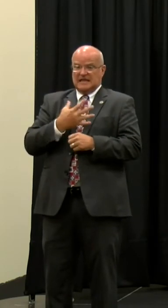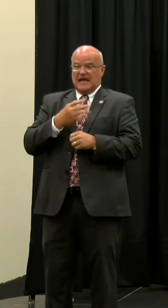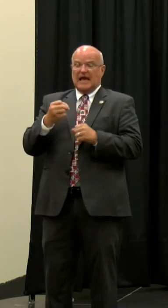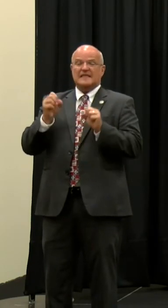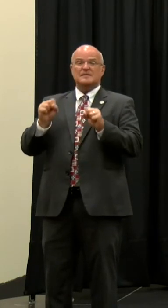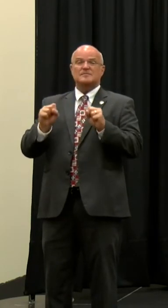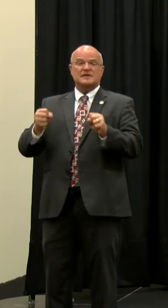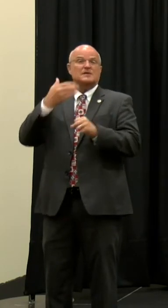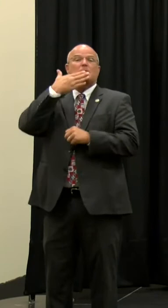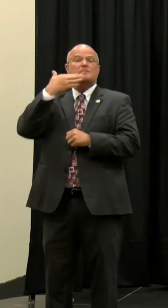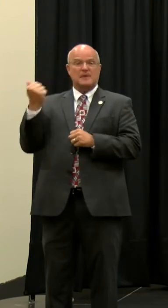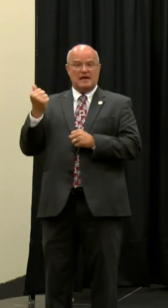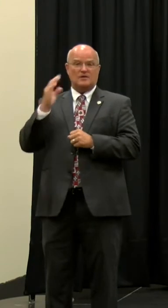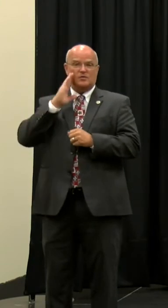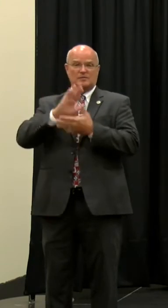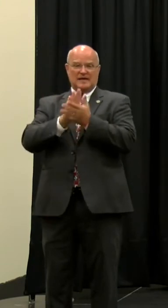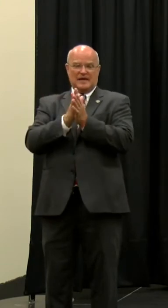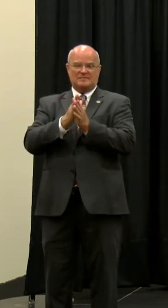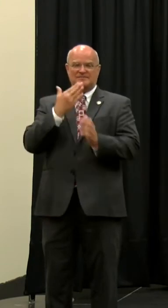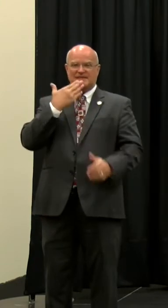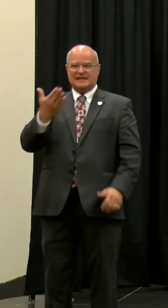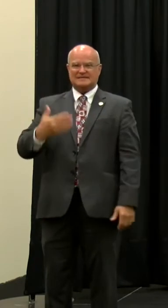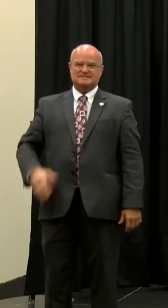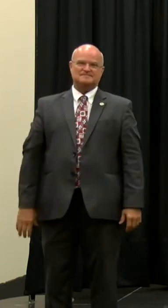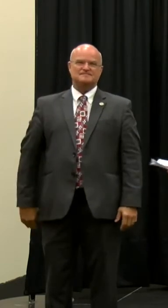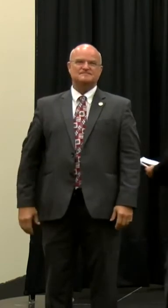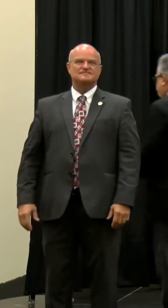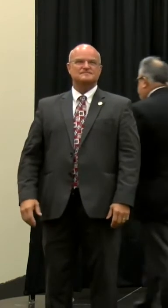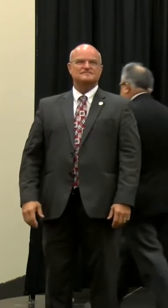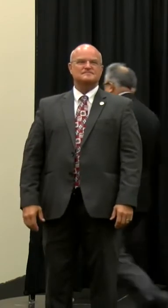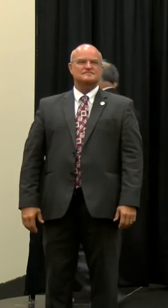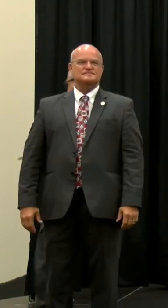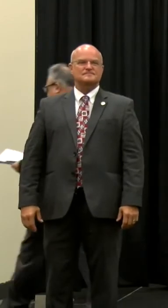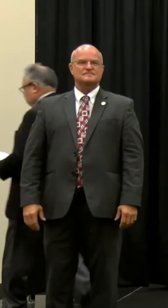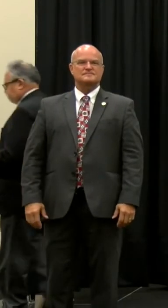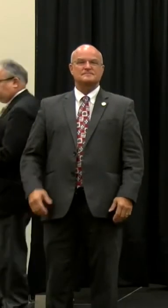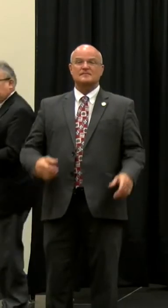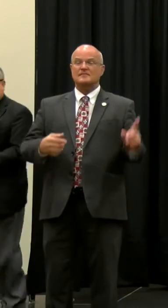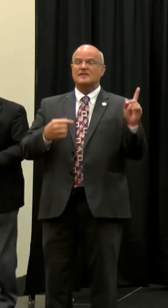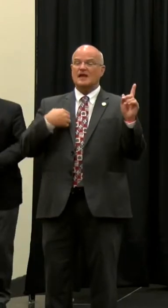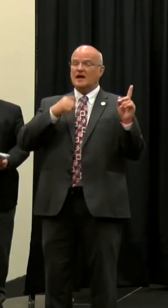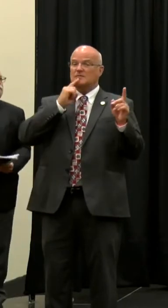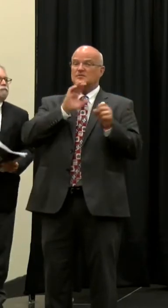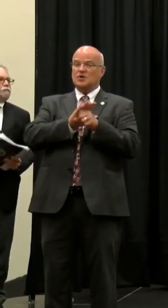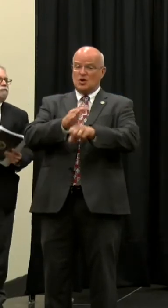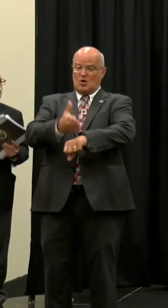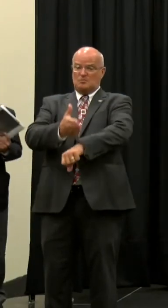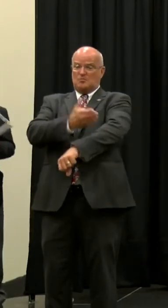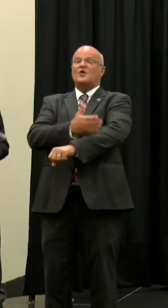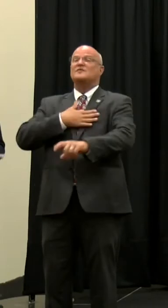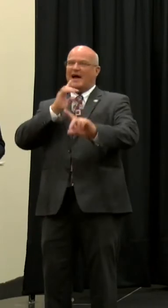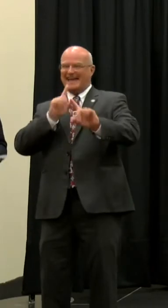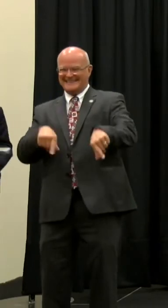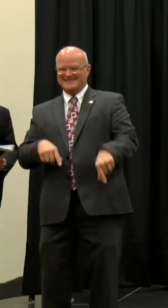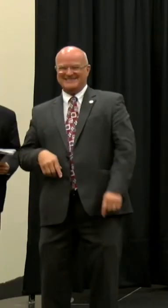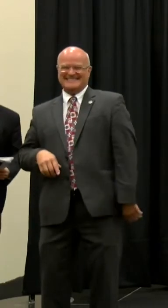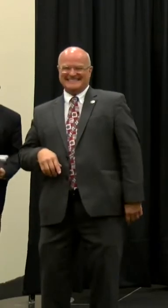it, potentially the better outcome. Thank you. Dr. Romero, let me assure you, you improved on my answer.